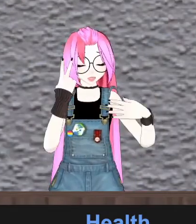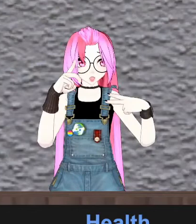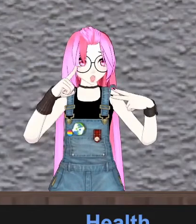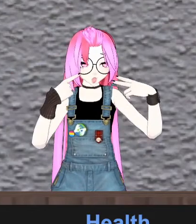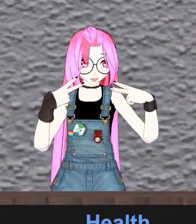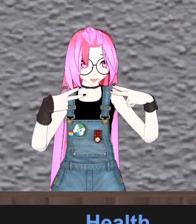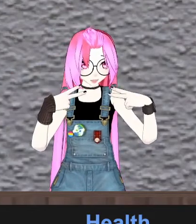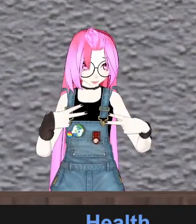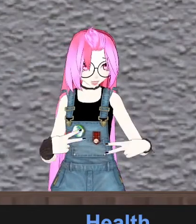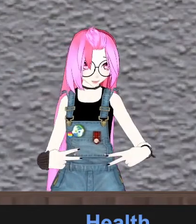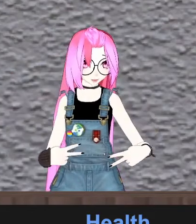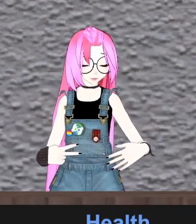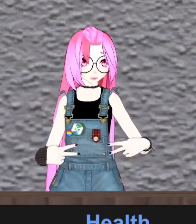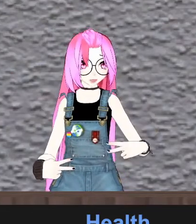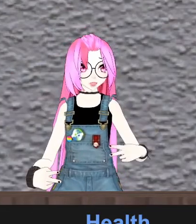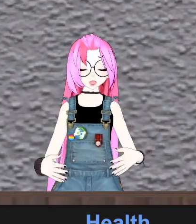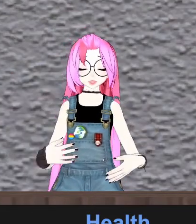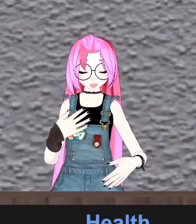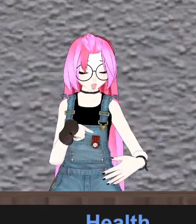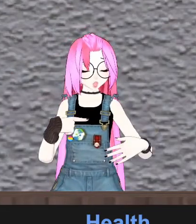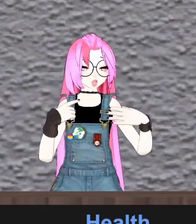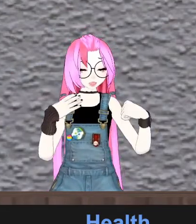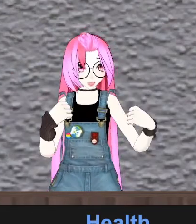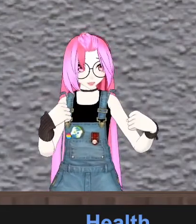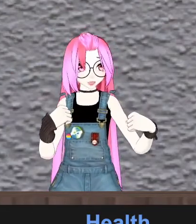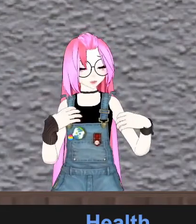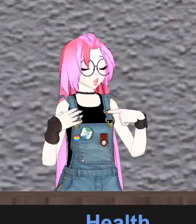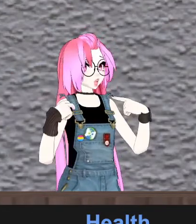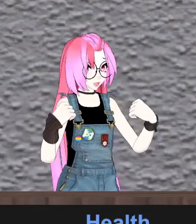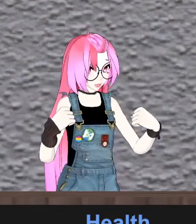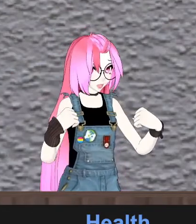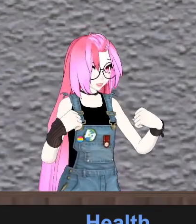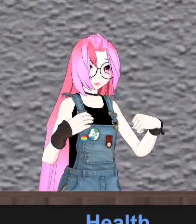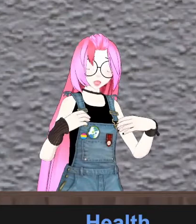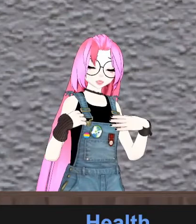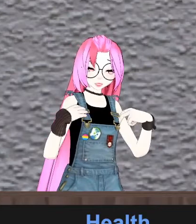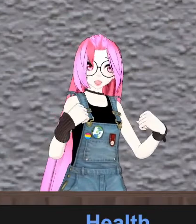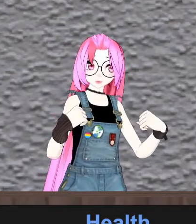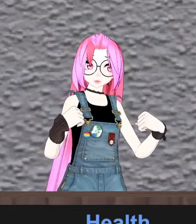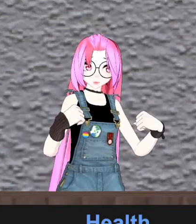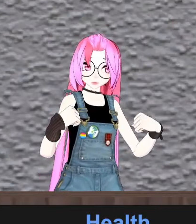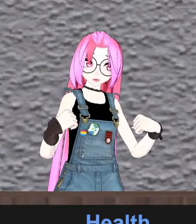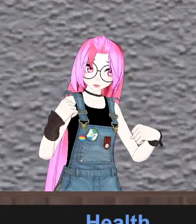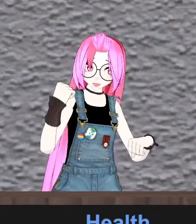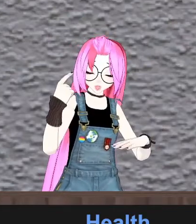for your health. Health. But you could also say like I am healthy. I have good health. I am strong. Does that make